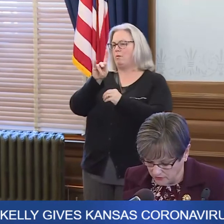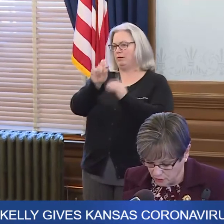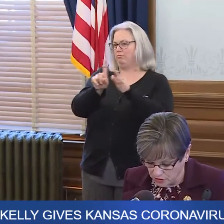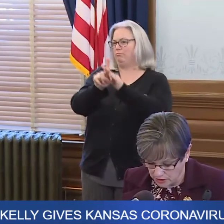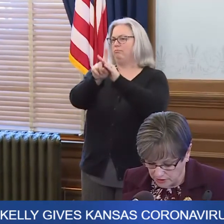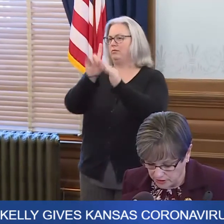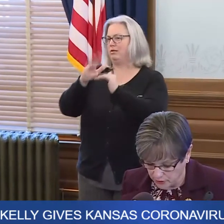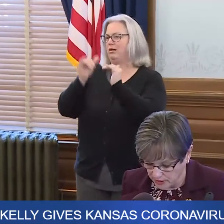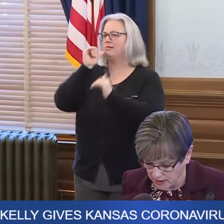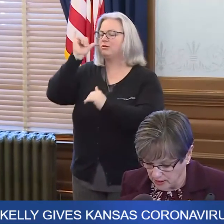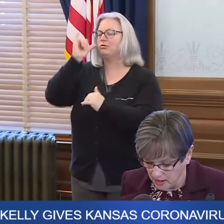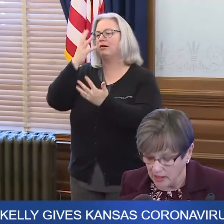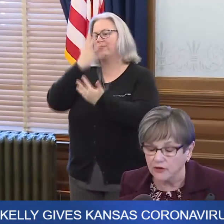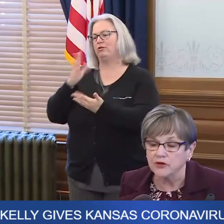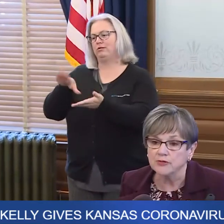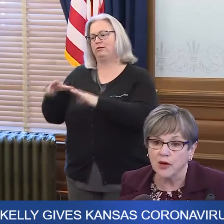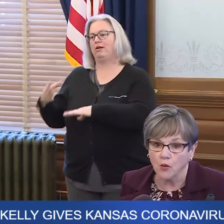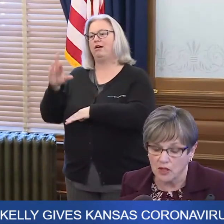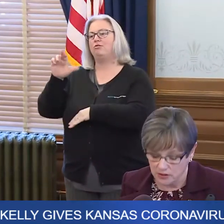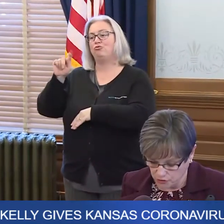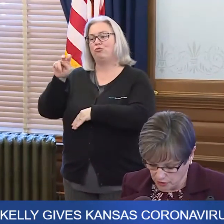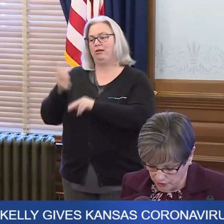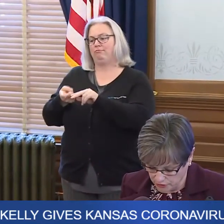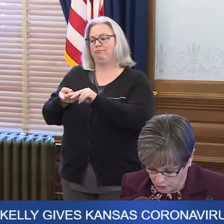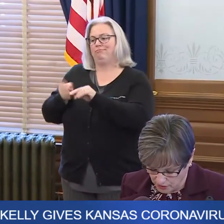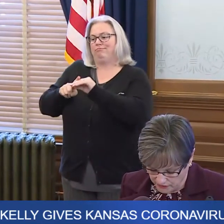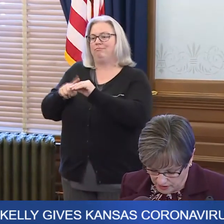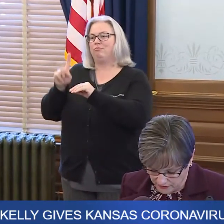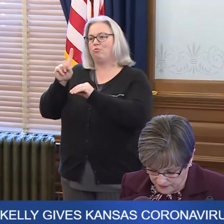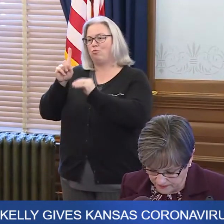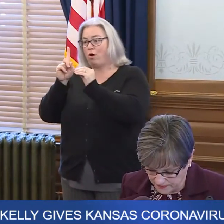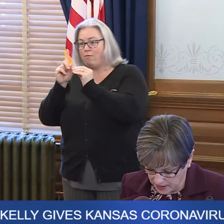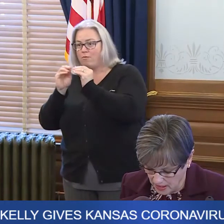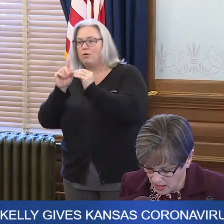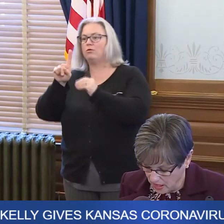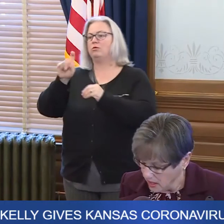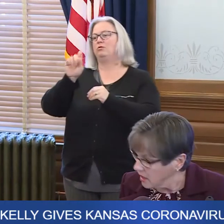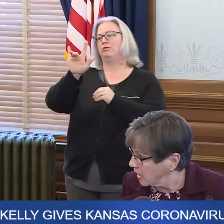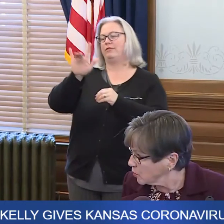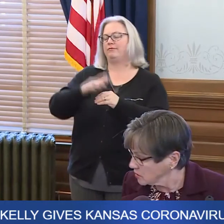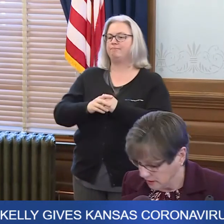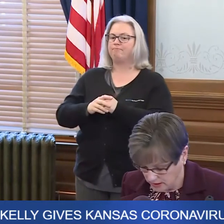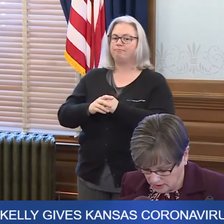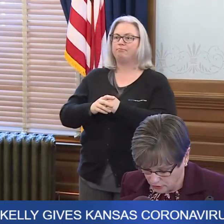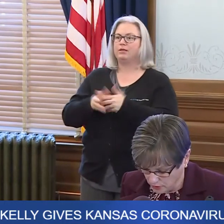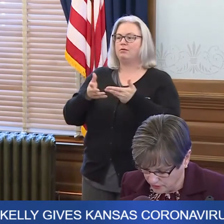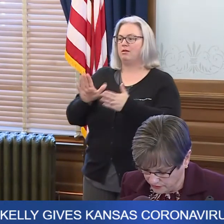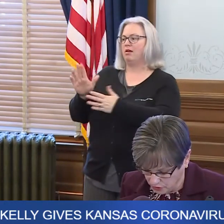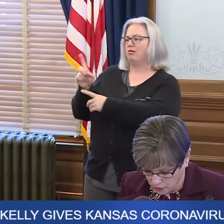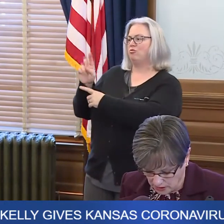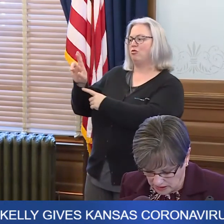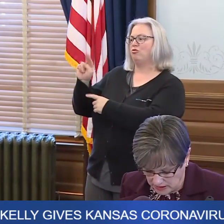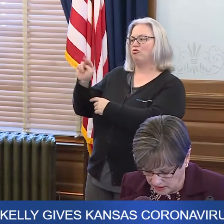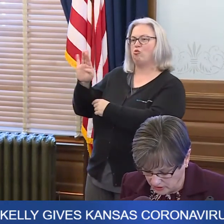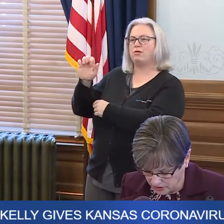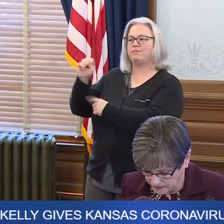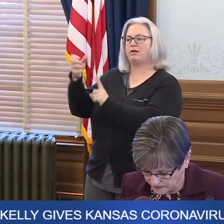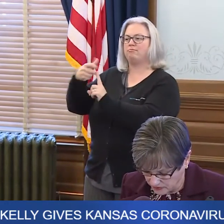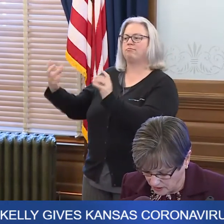And unfortunately, our death rate increased by 1 to 125. I will let Dr. Norman fill you in